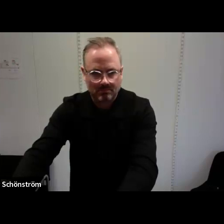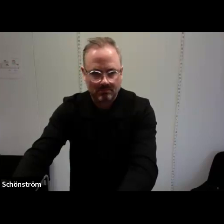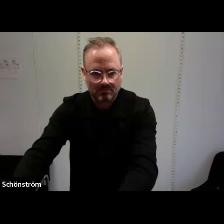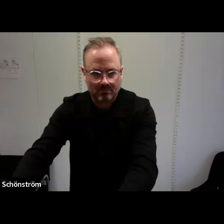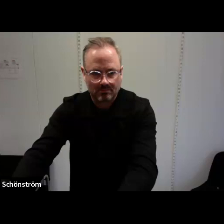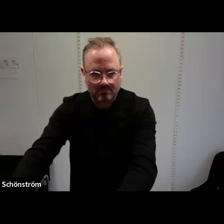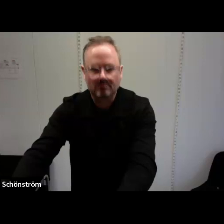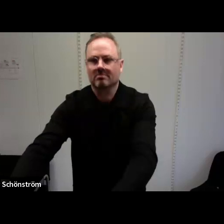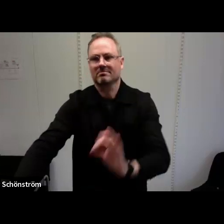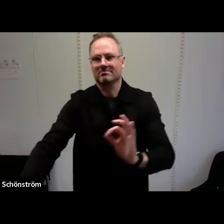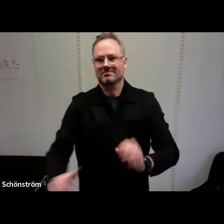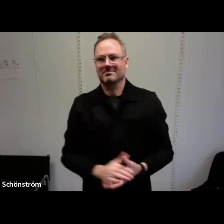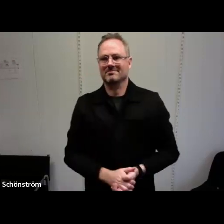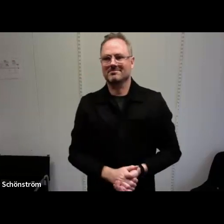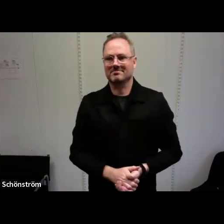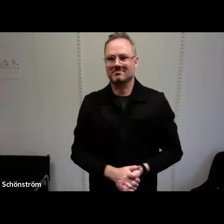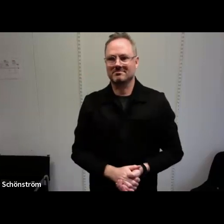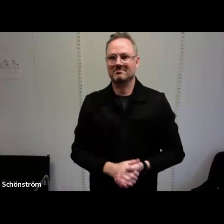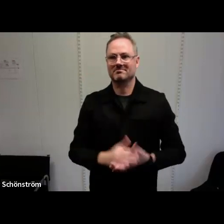Oh, here we go.